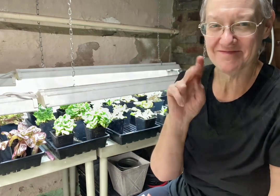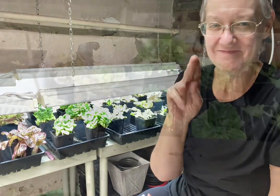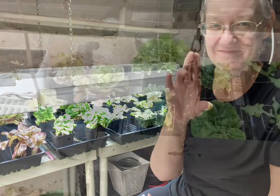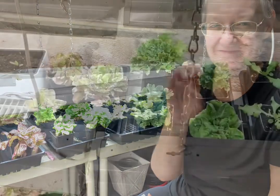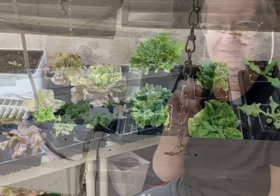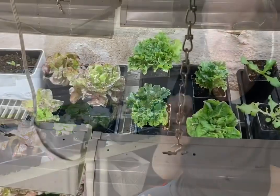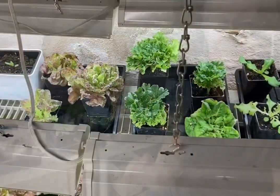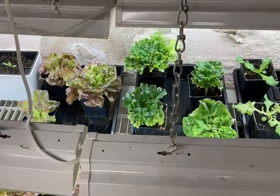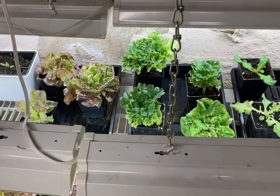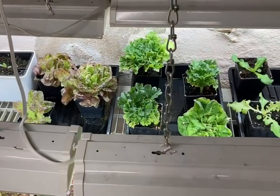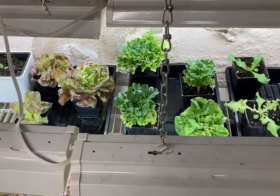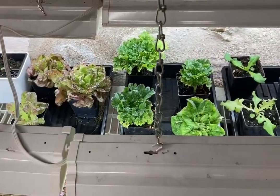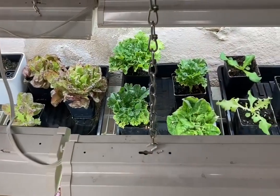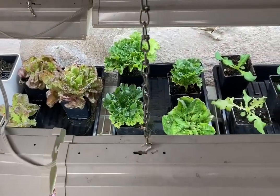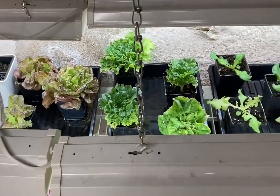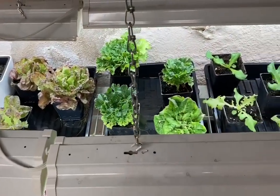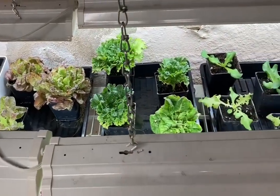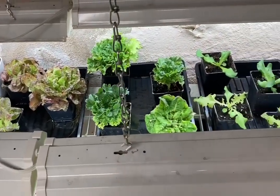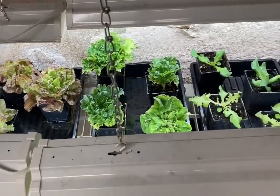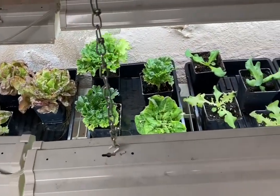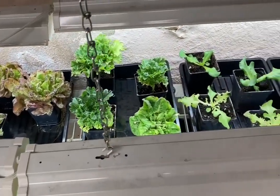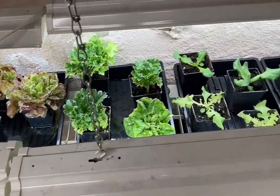young lettuce.